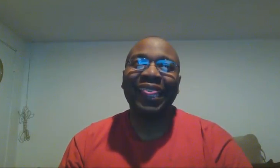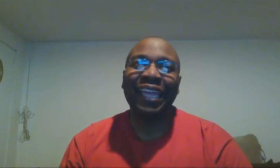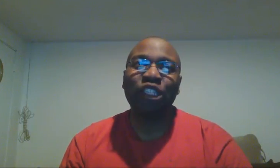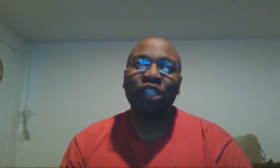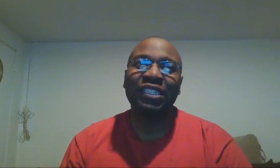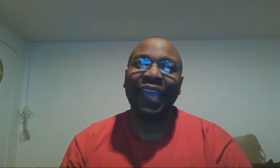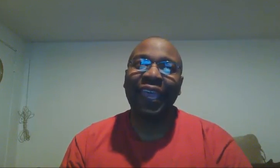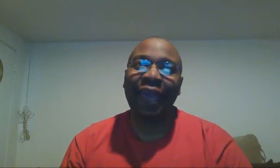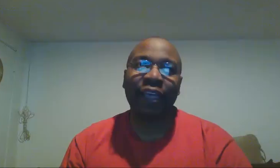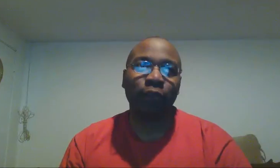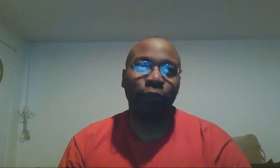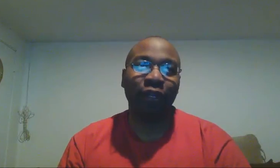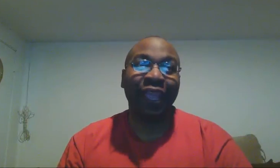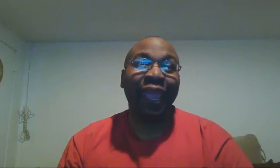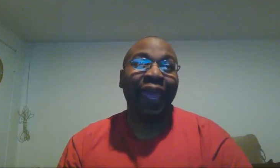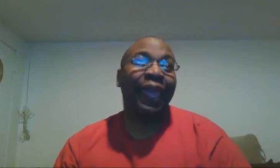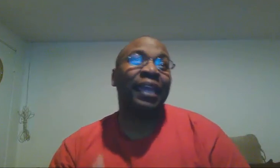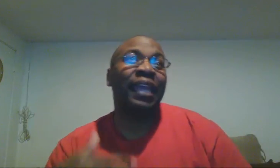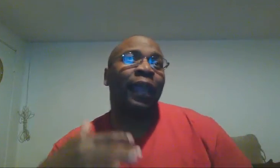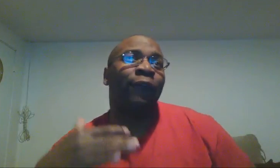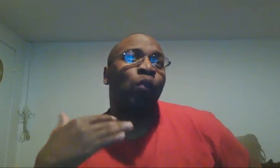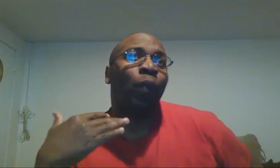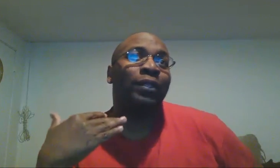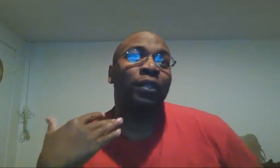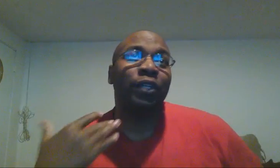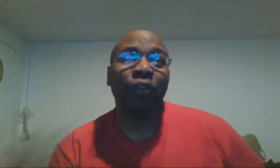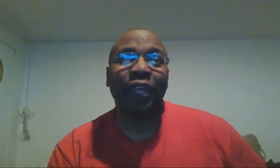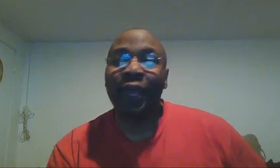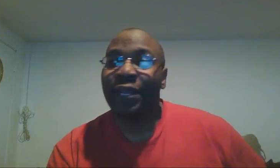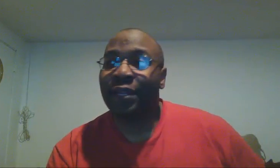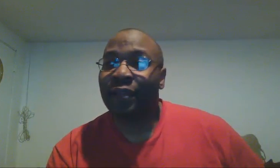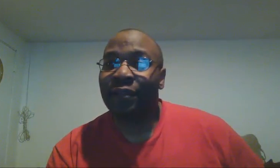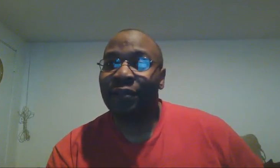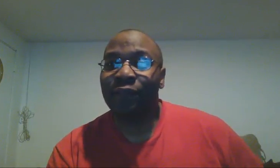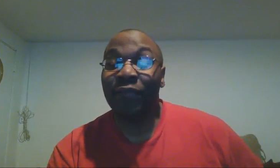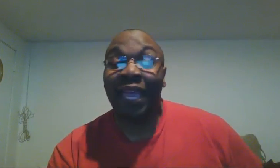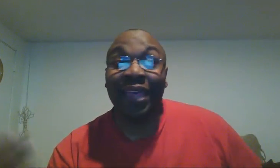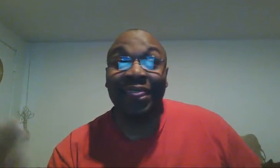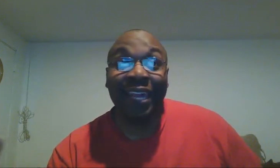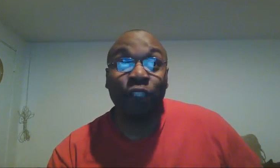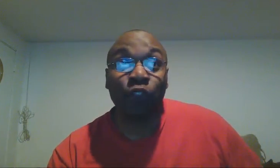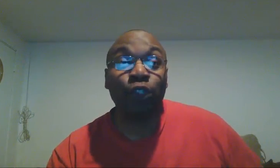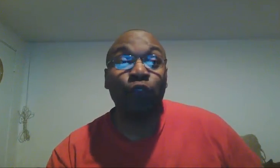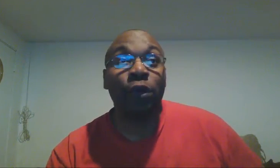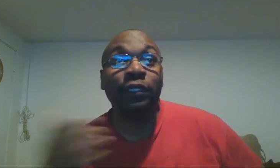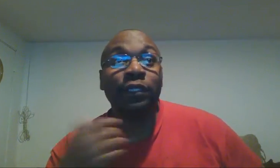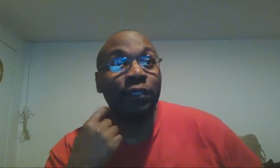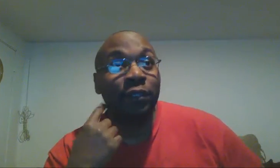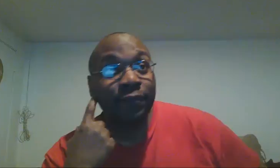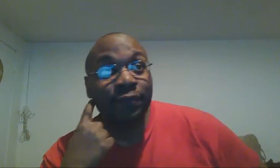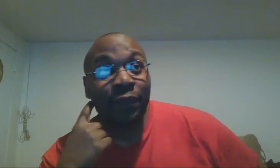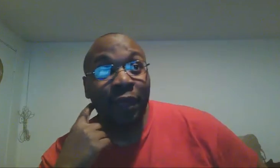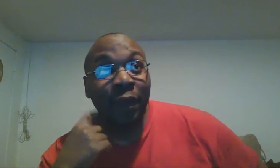just take aspirin. And if you want to do that, that is your choice.